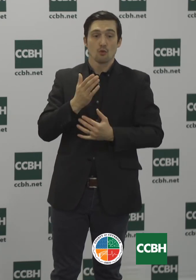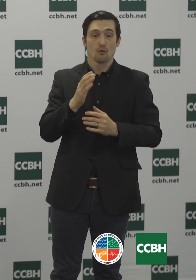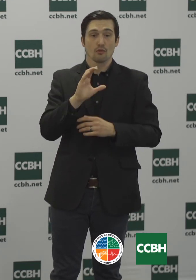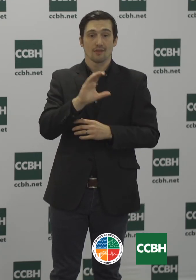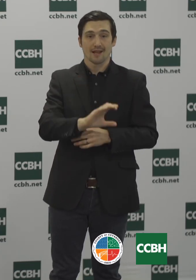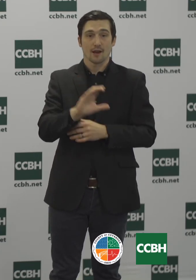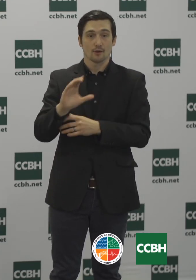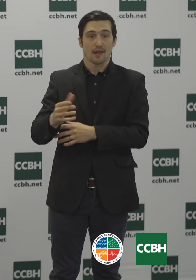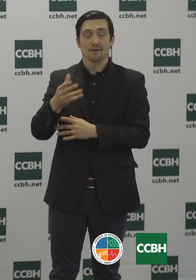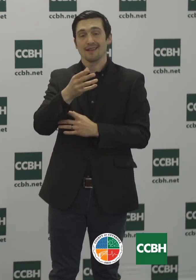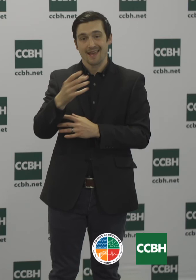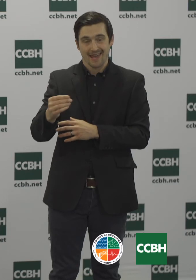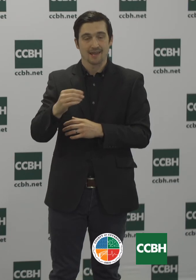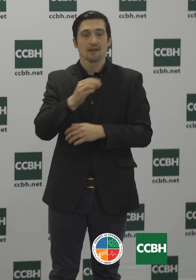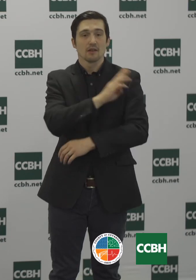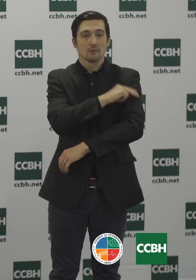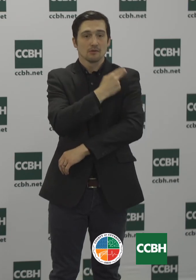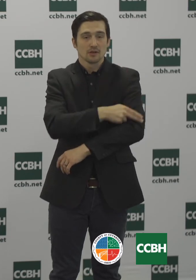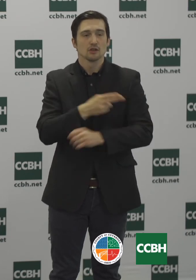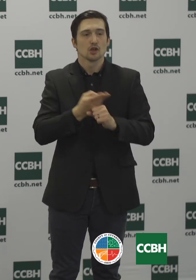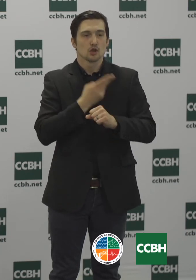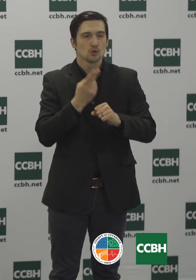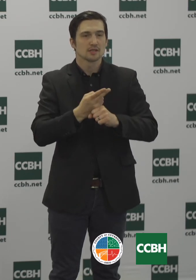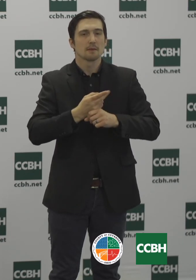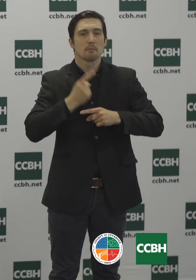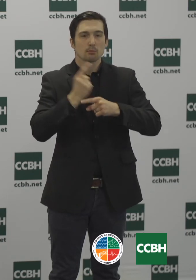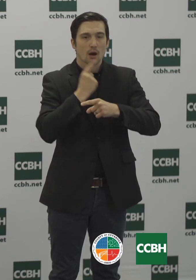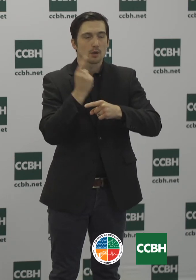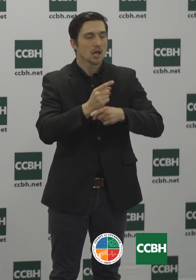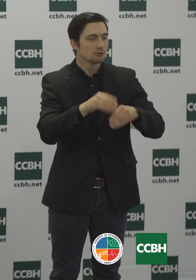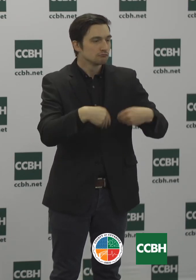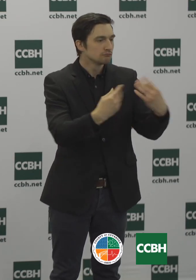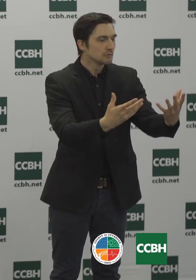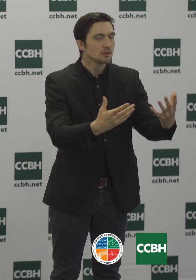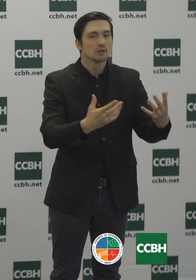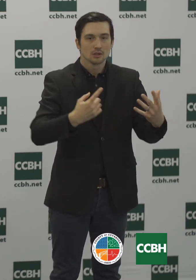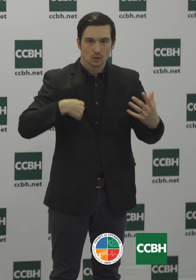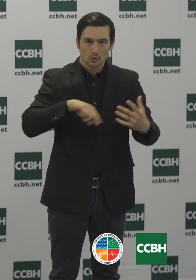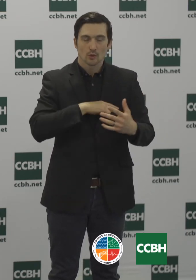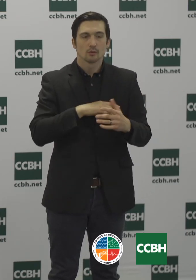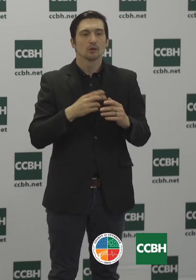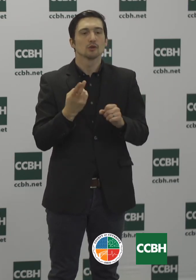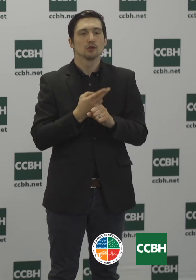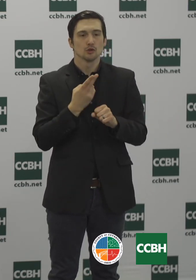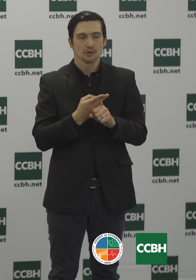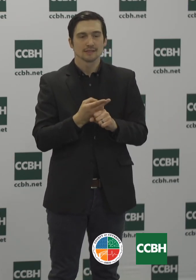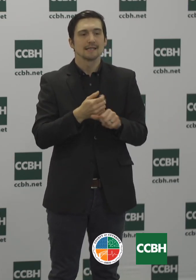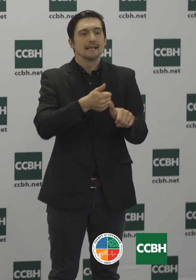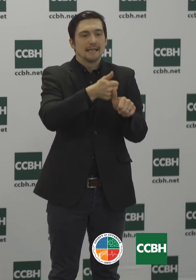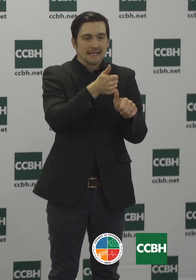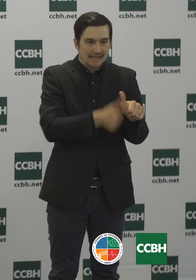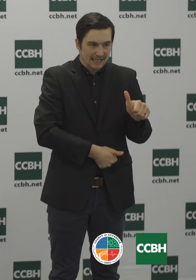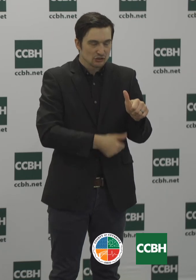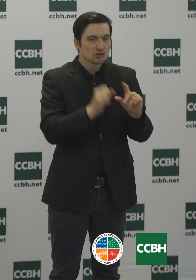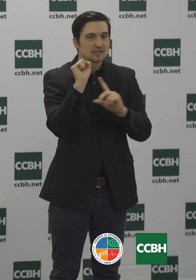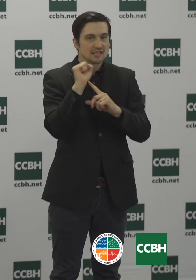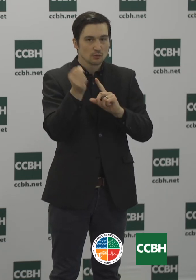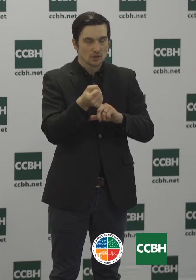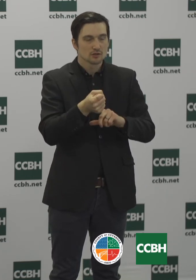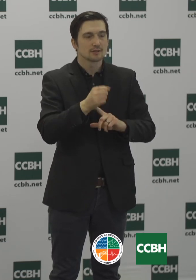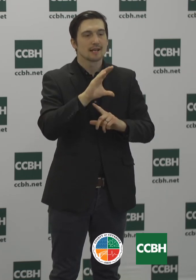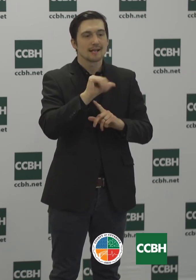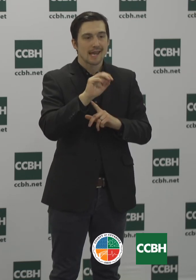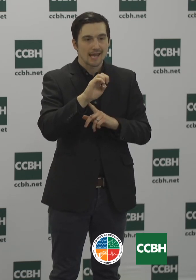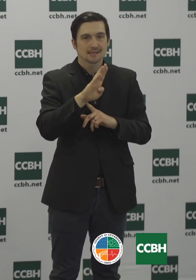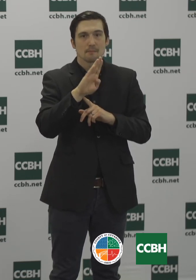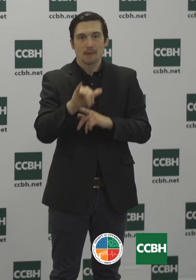working closely with the health department to use them judiciously, and we intend to do that. We're going to take each individual situation on a